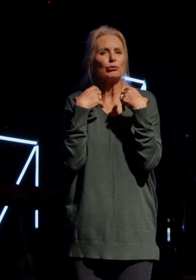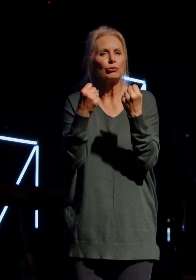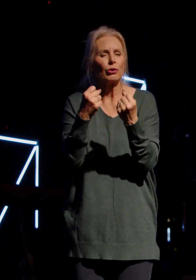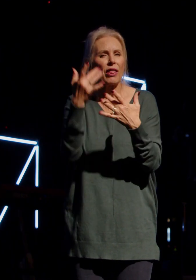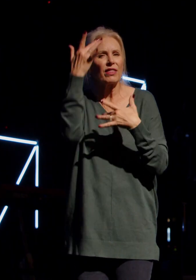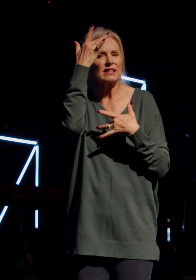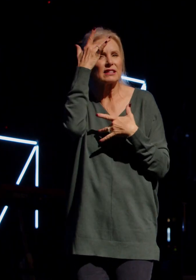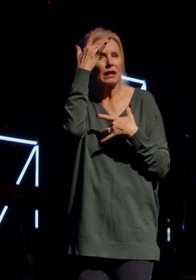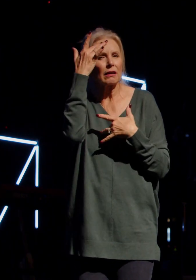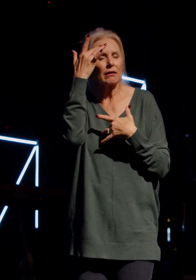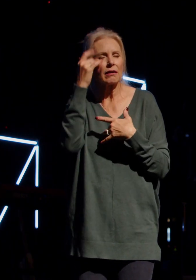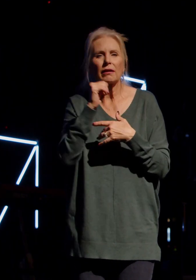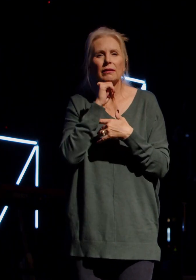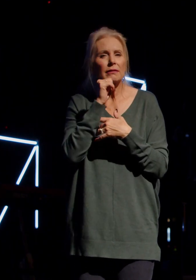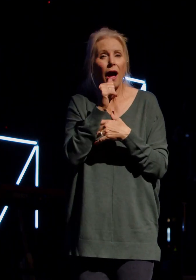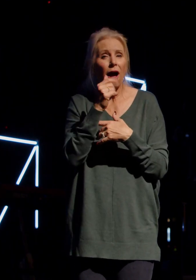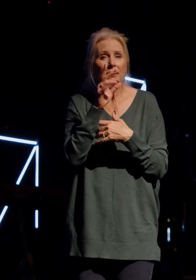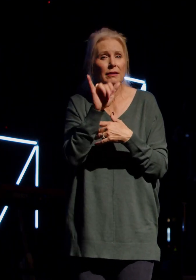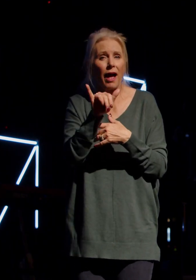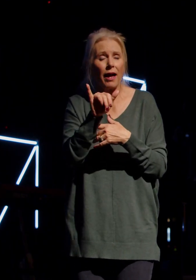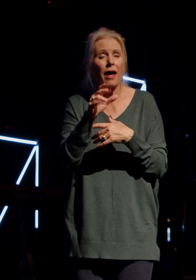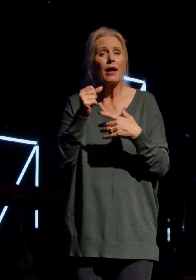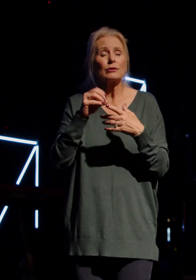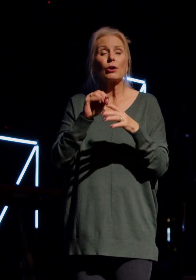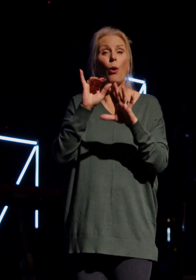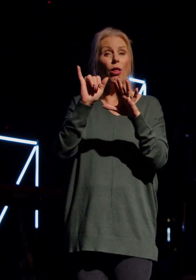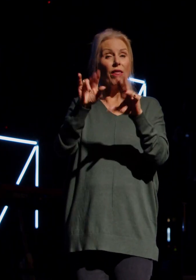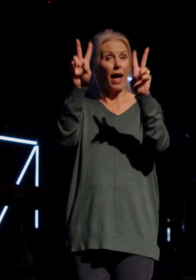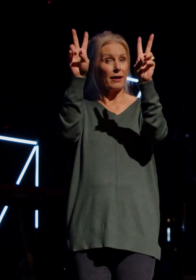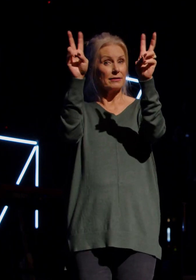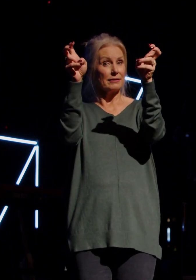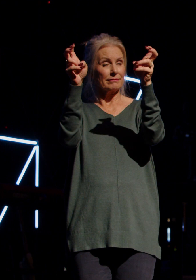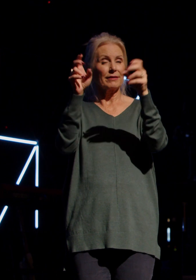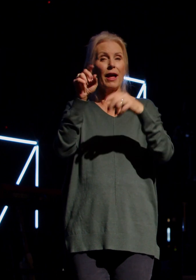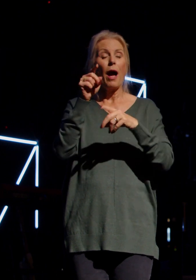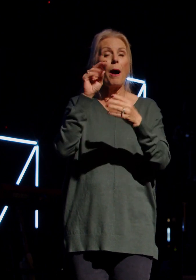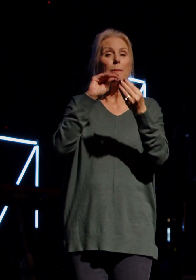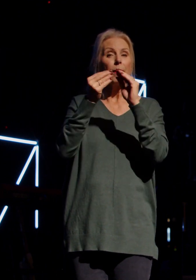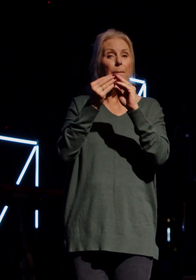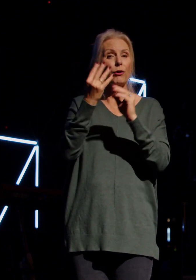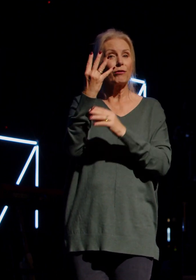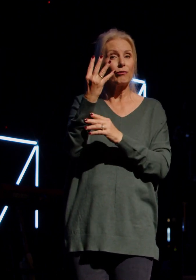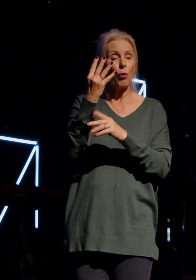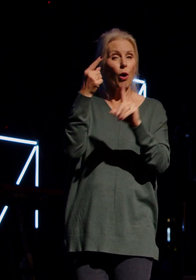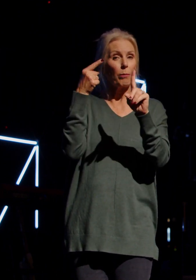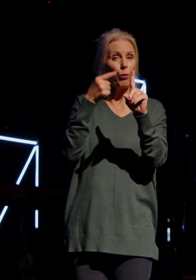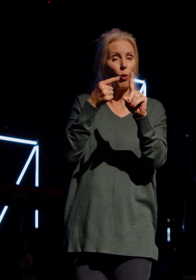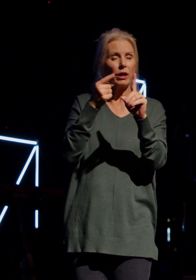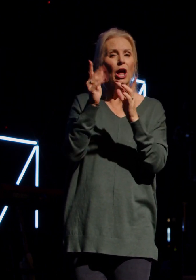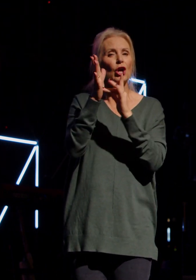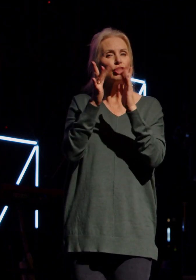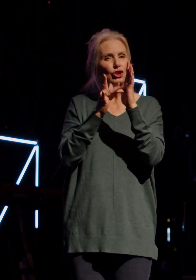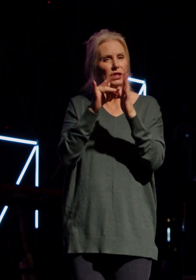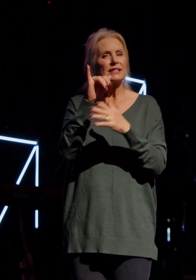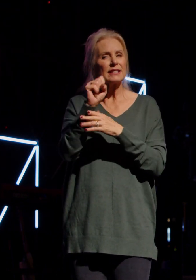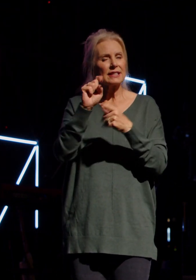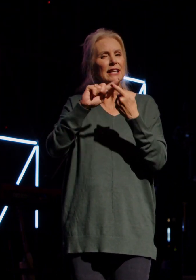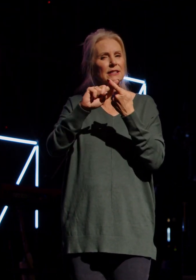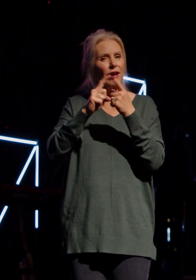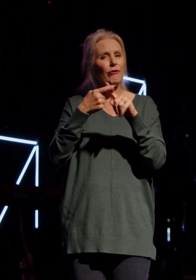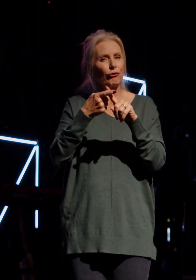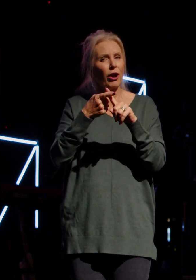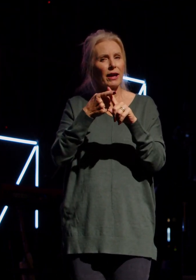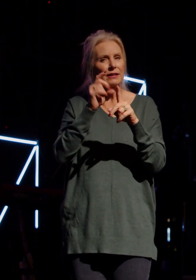here. And the main overarching point of even this passage that we just read right here, point number four in your notes, that Jesus is a friend of